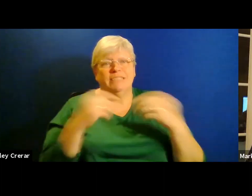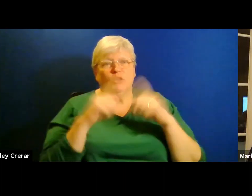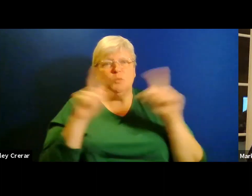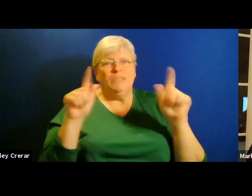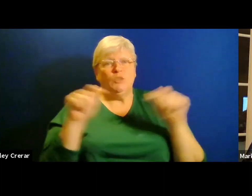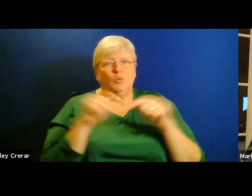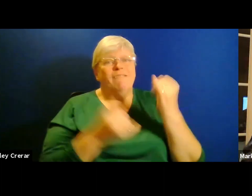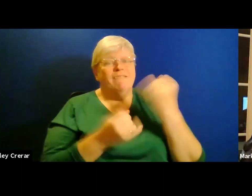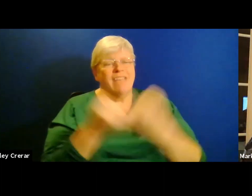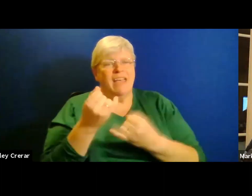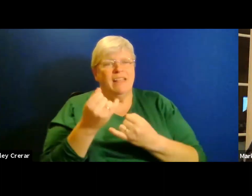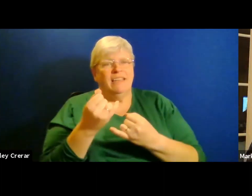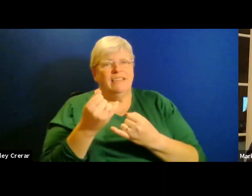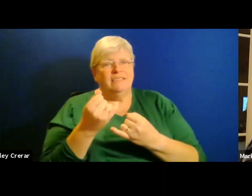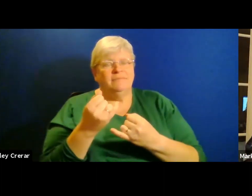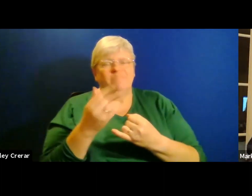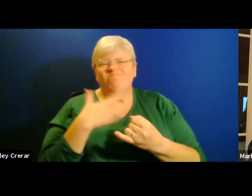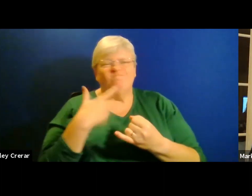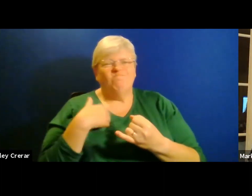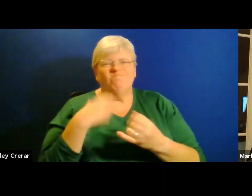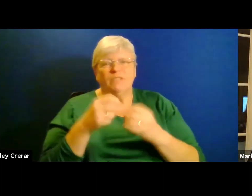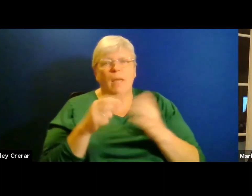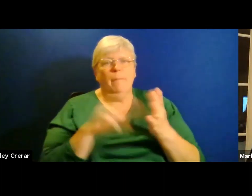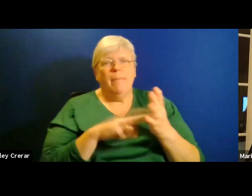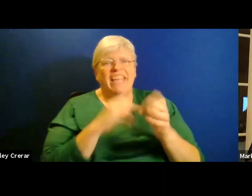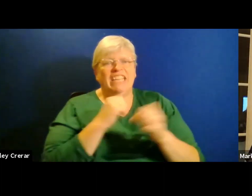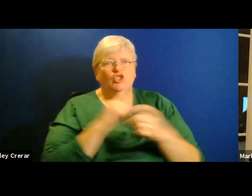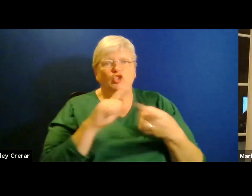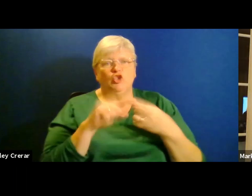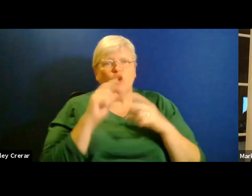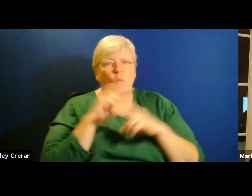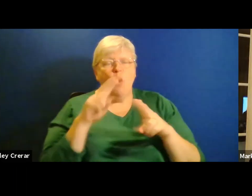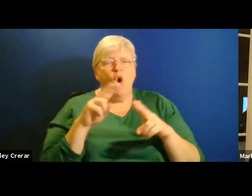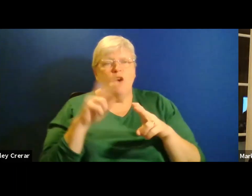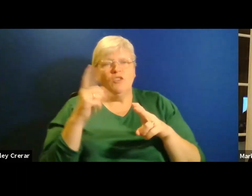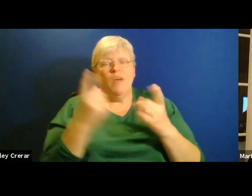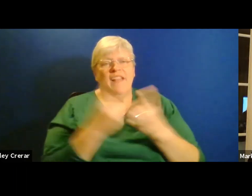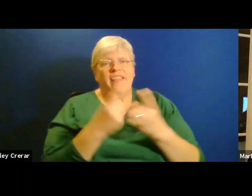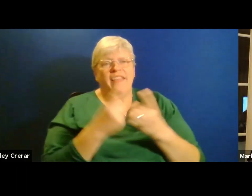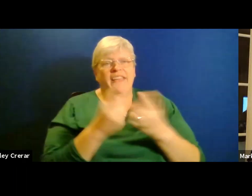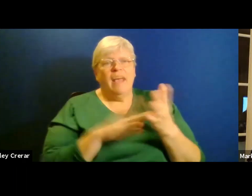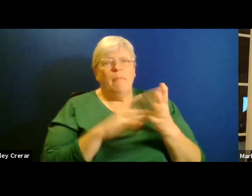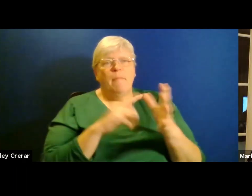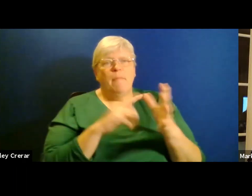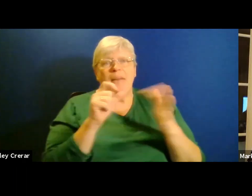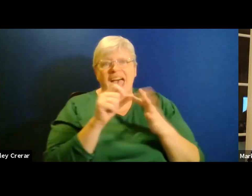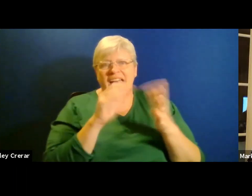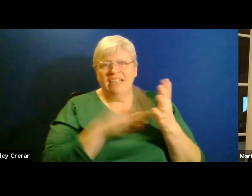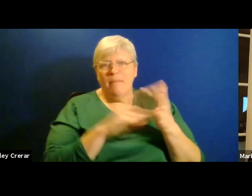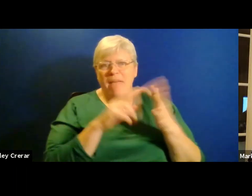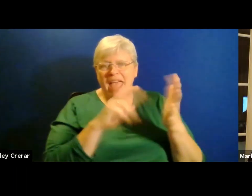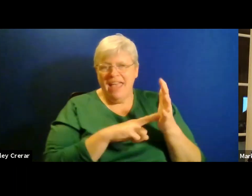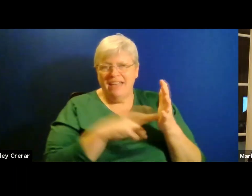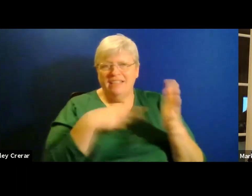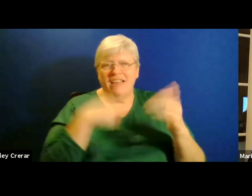finally, I'm not one for binge watching, but during lockdown, one of my solaces was Mad Men. This is Box